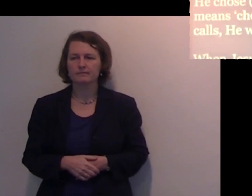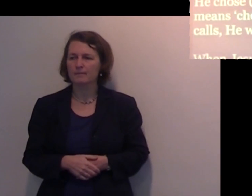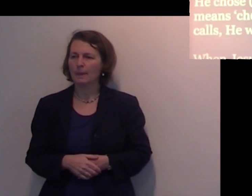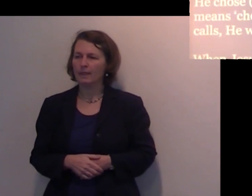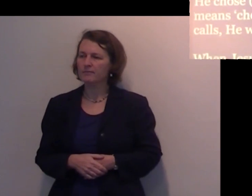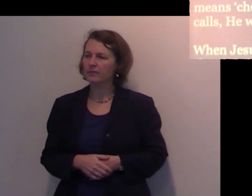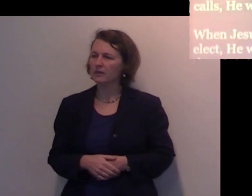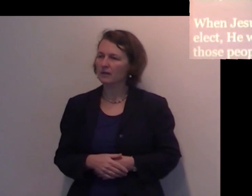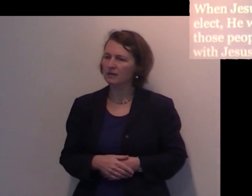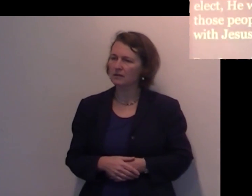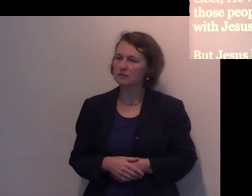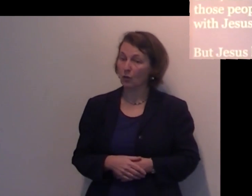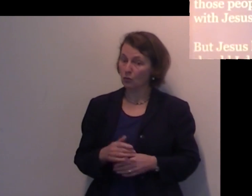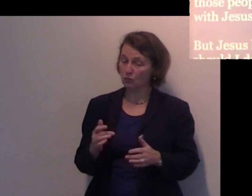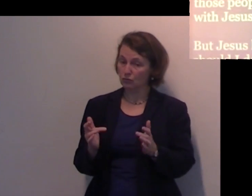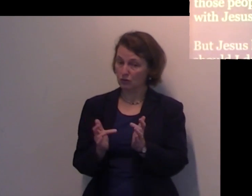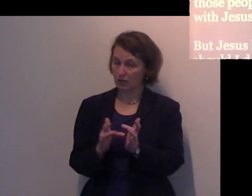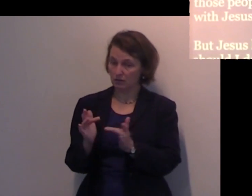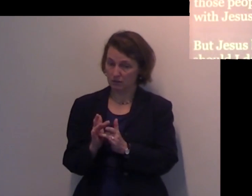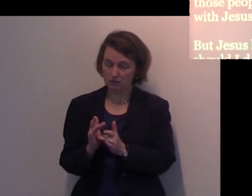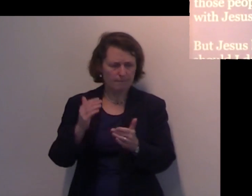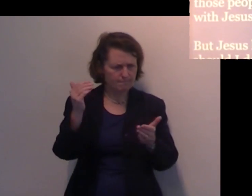When Jesus has finished saving all the elect,